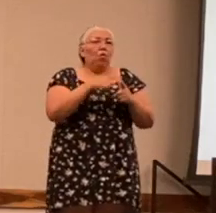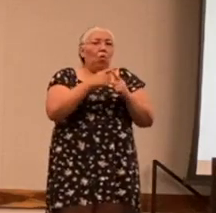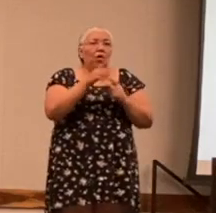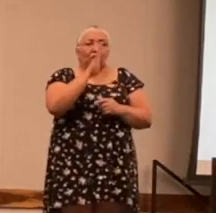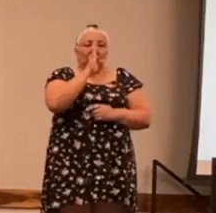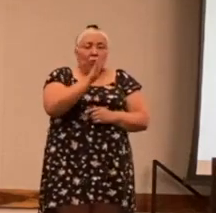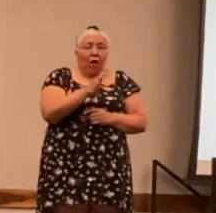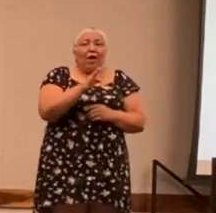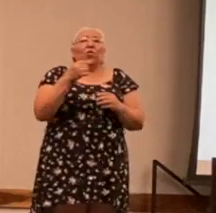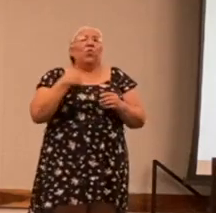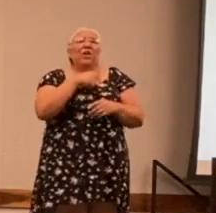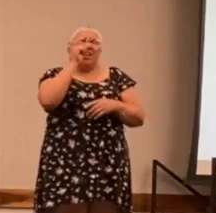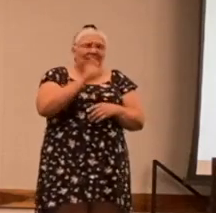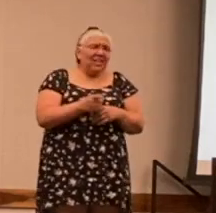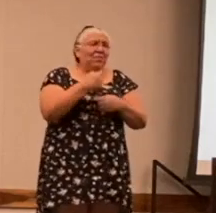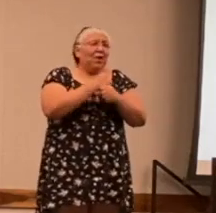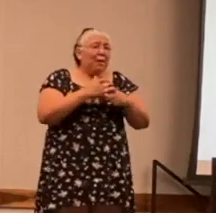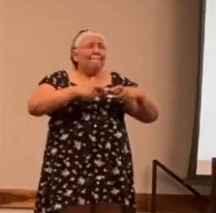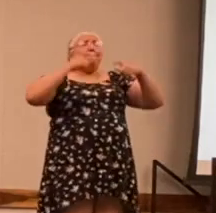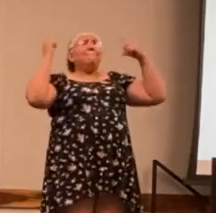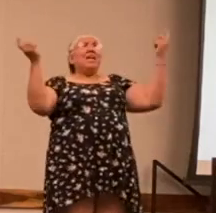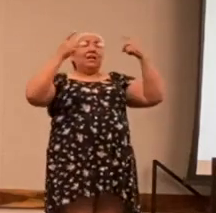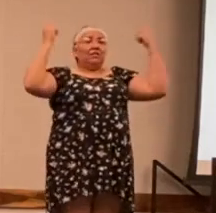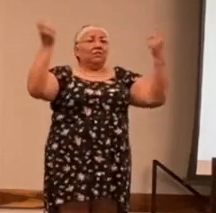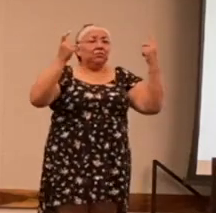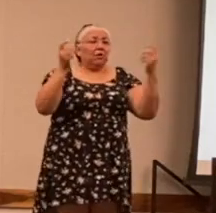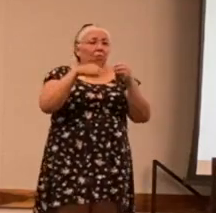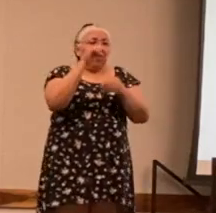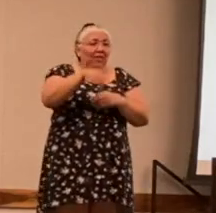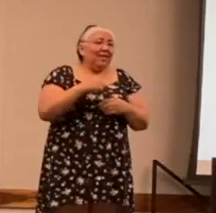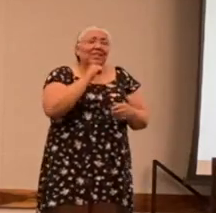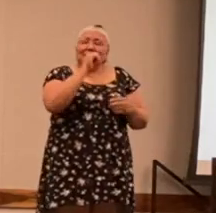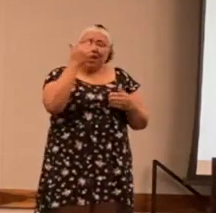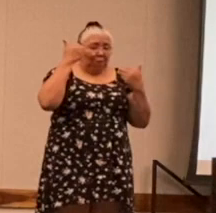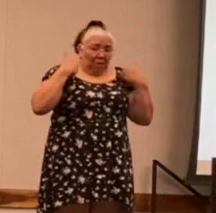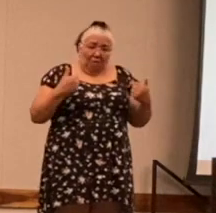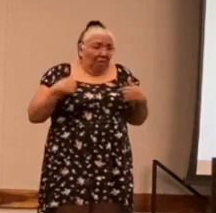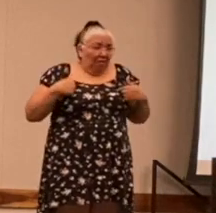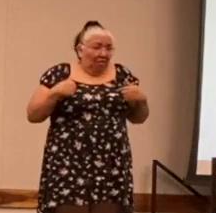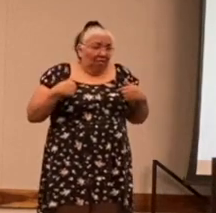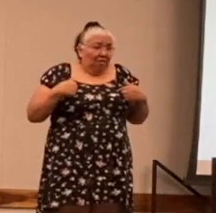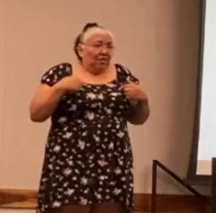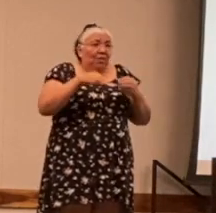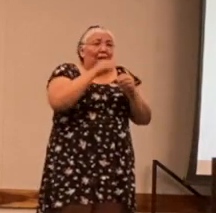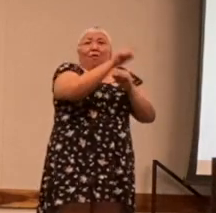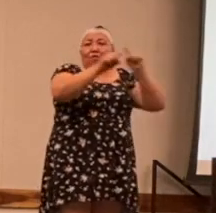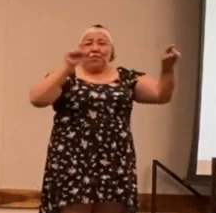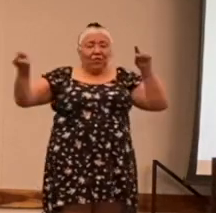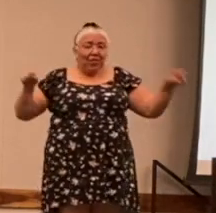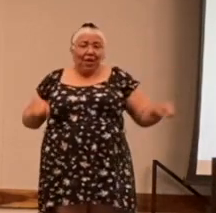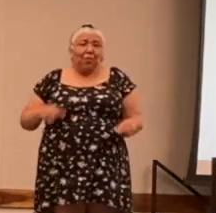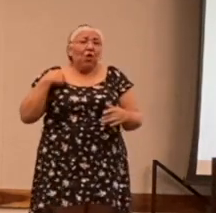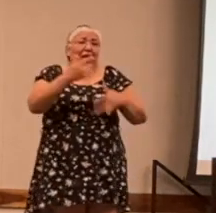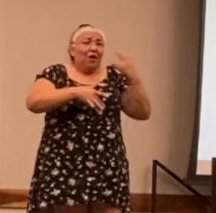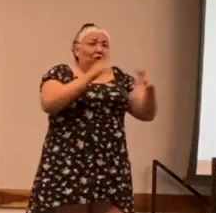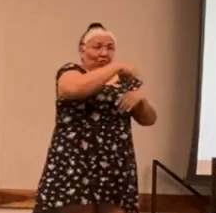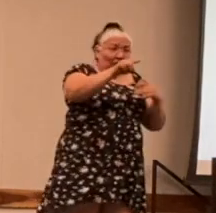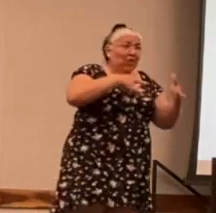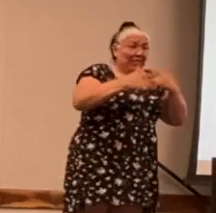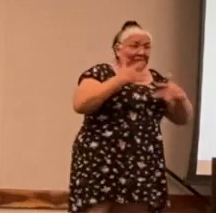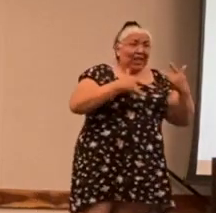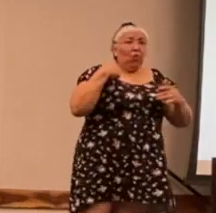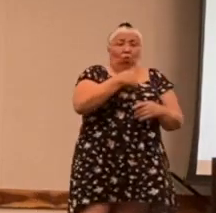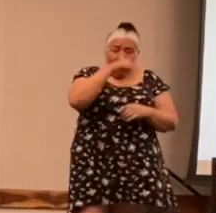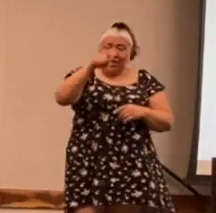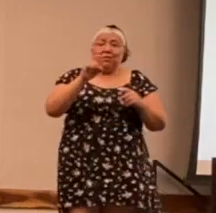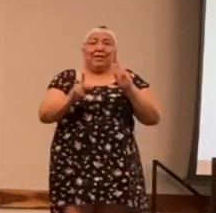All right? We need to make a big deal of it, right? Because it's not about us, it's about them. And when they're excited, we gotta be excited. Why?